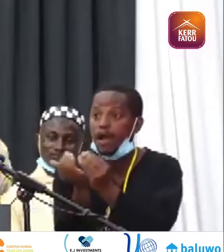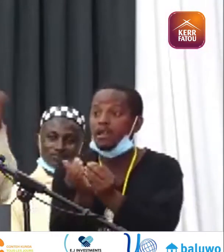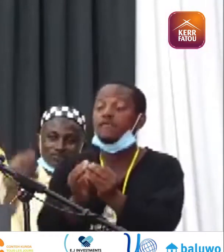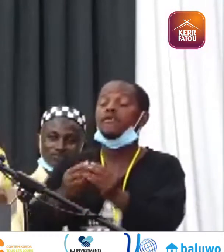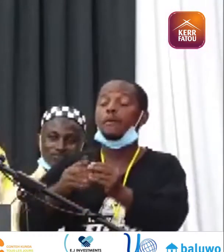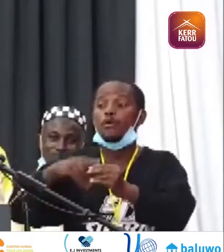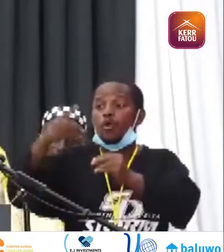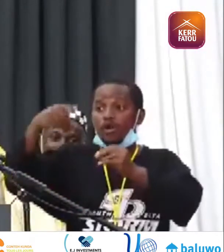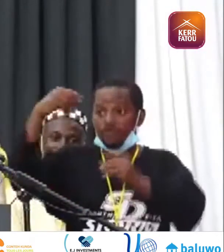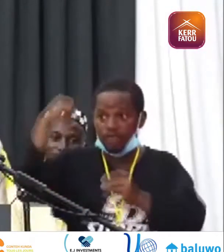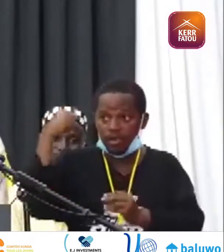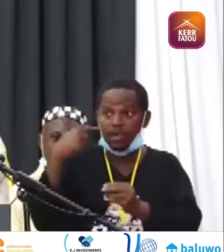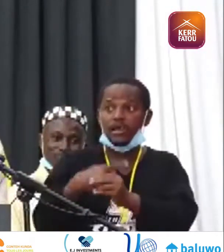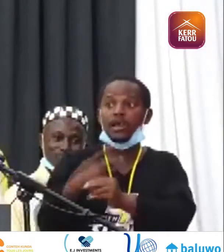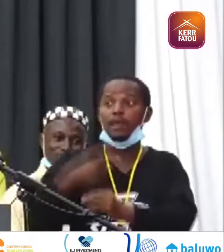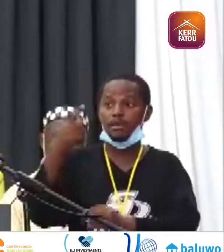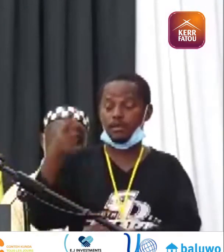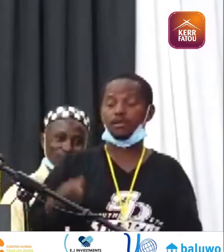progress of the Gambia.